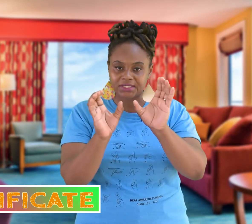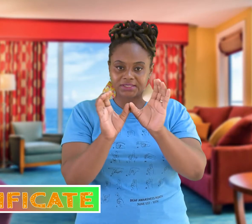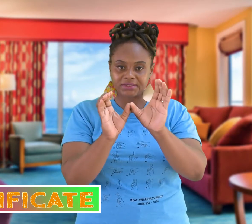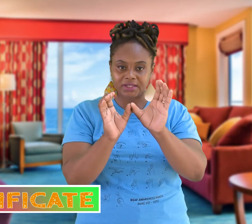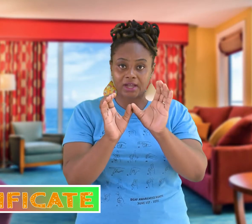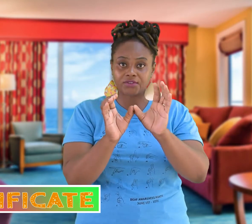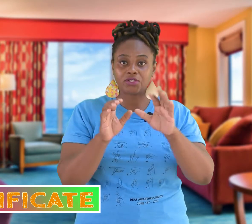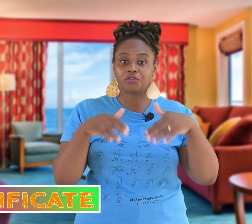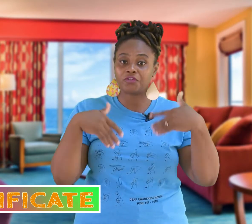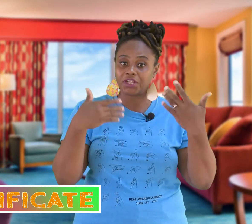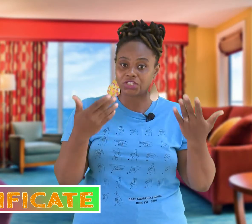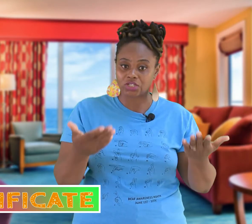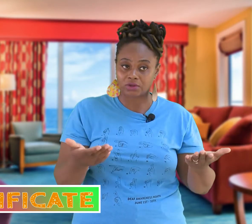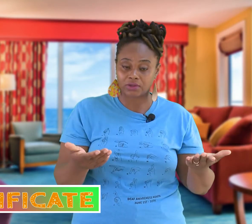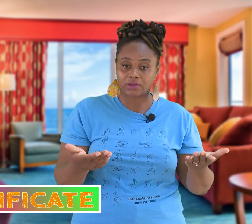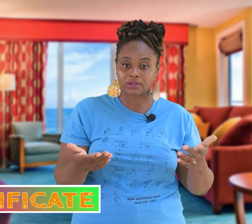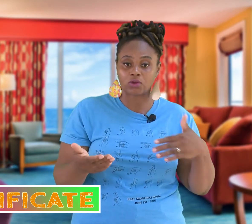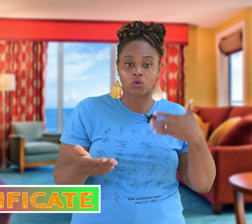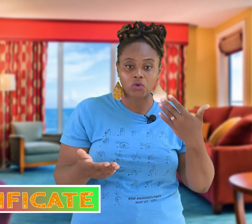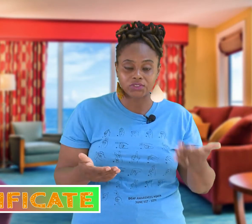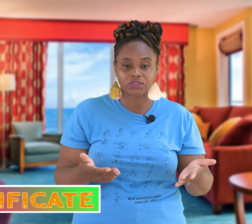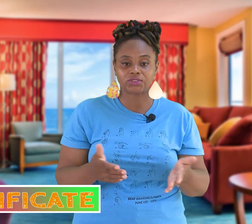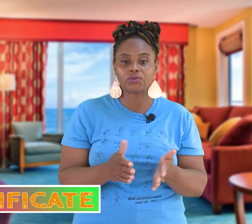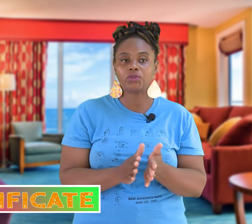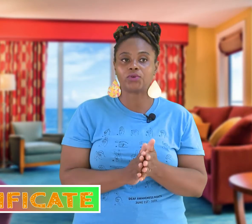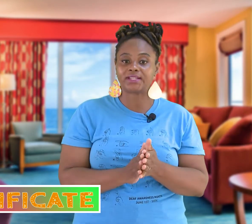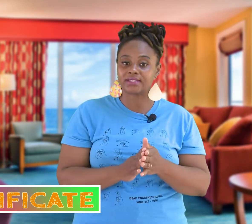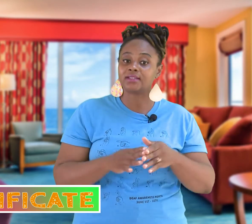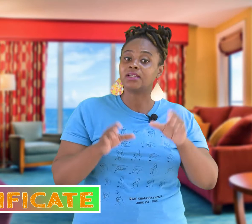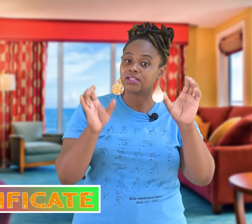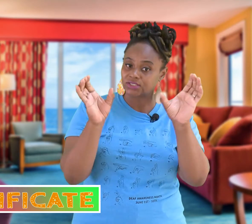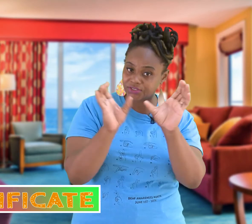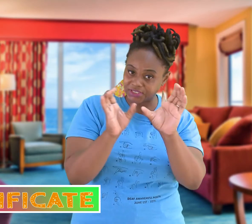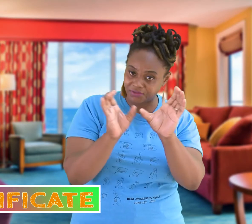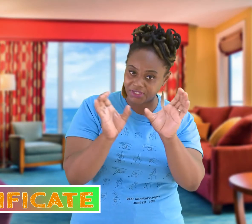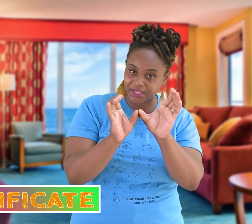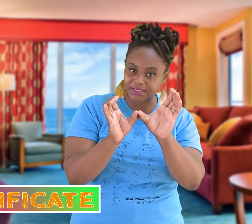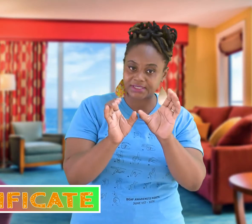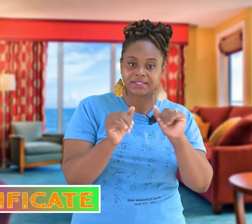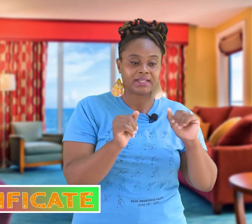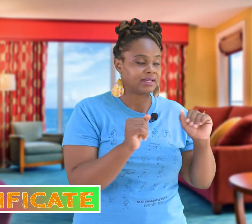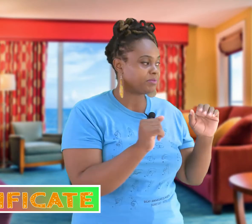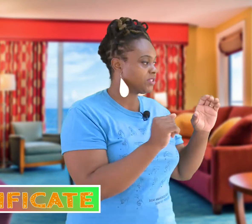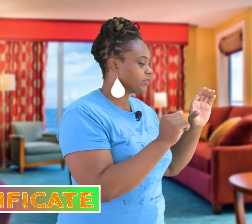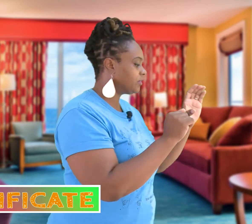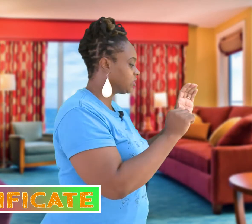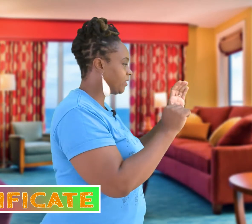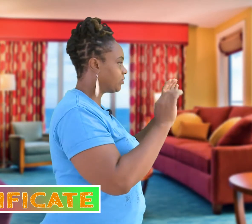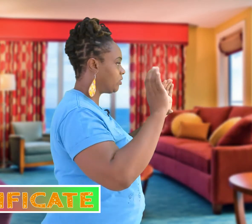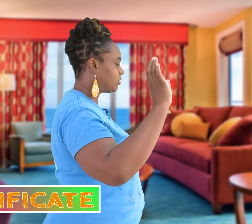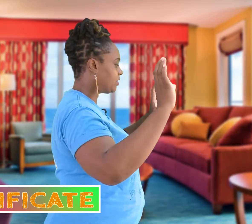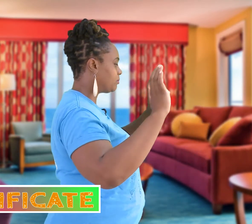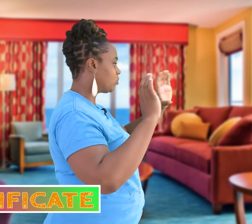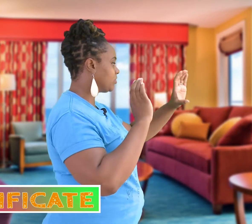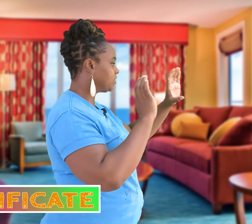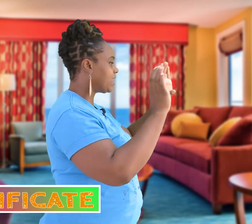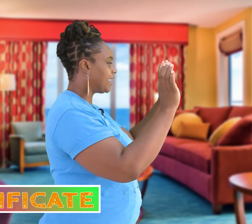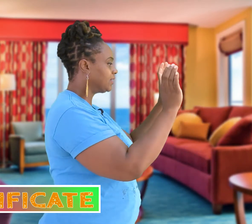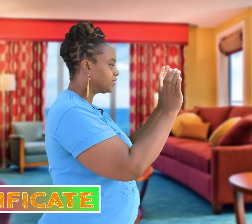Certificate. After you finish a course or so, you get a certificate. Let me turn this way so you see both C hands and